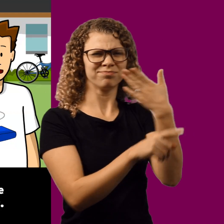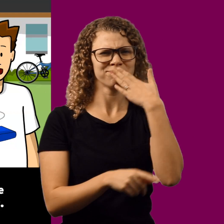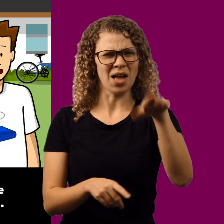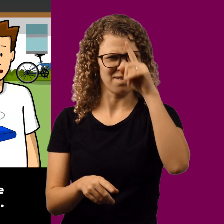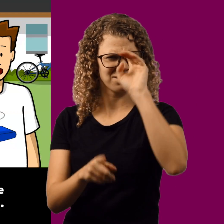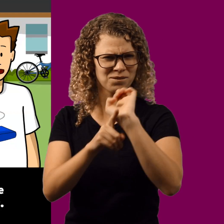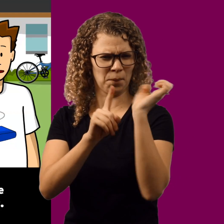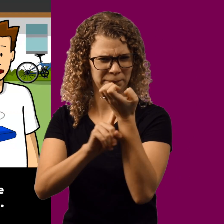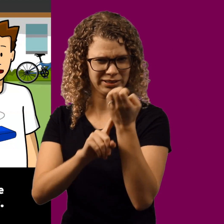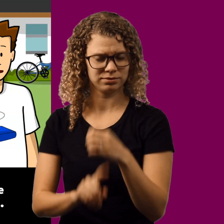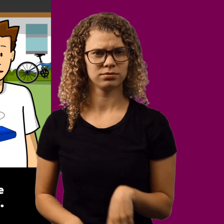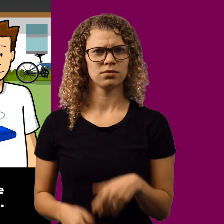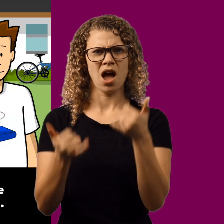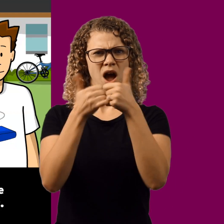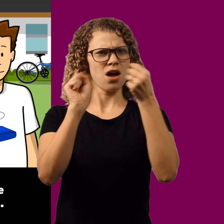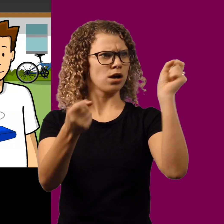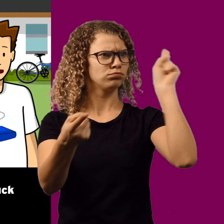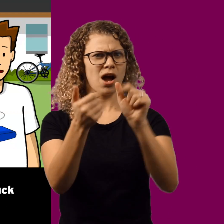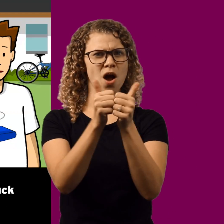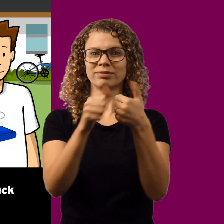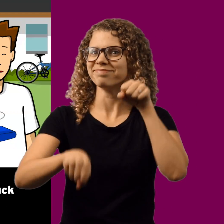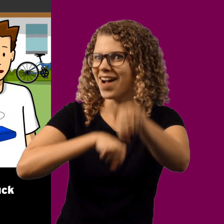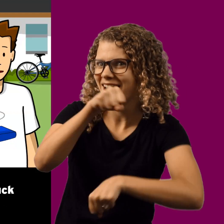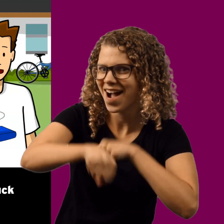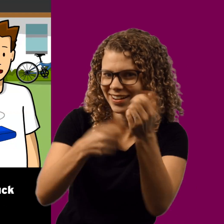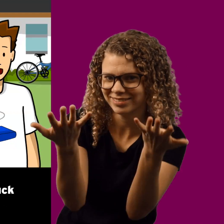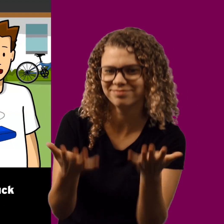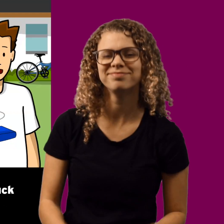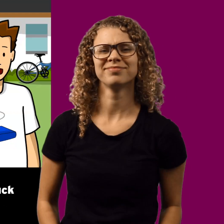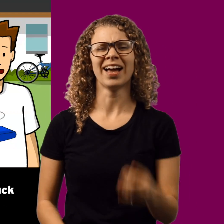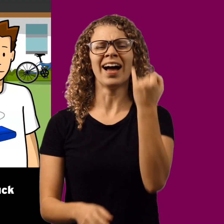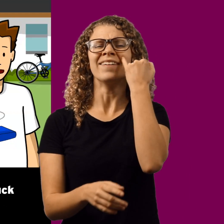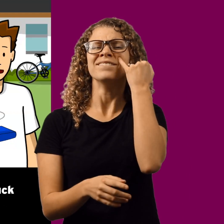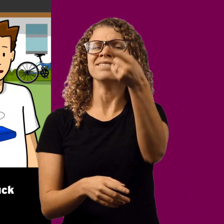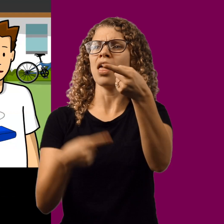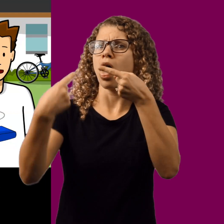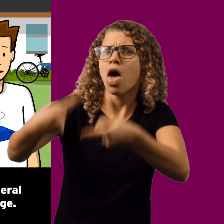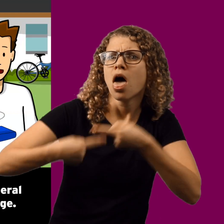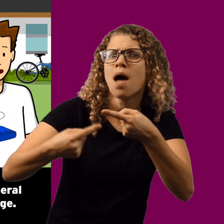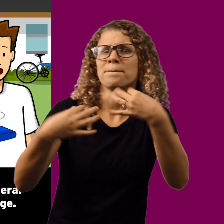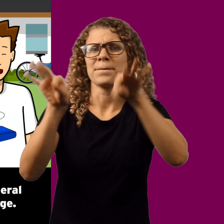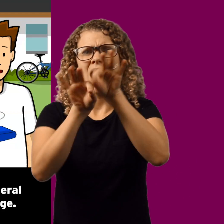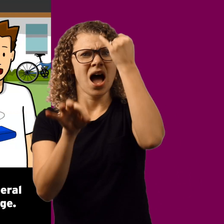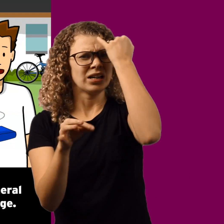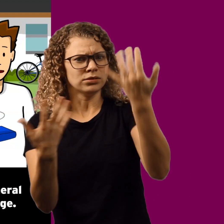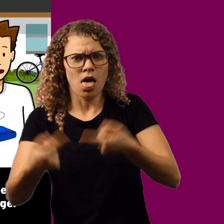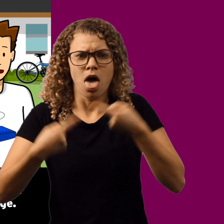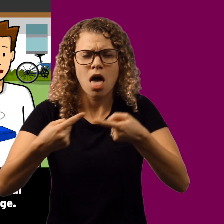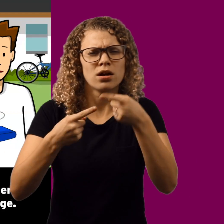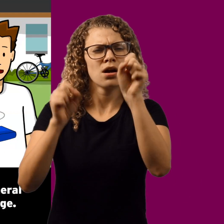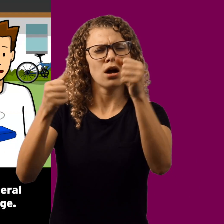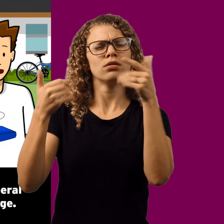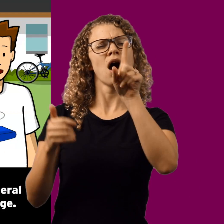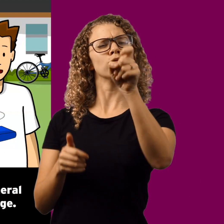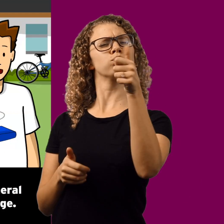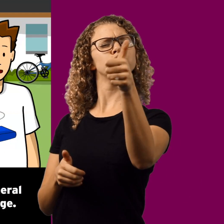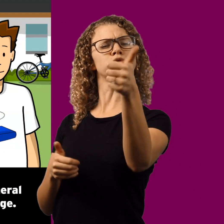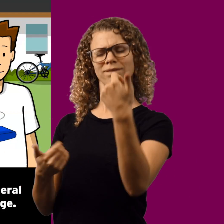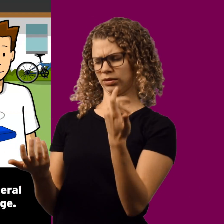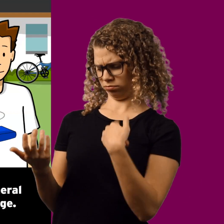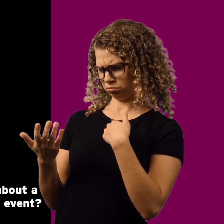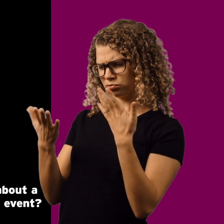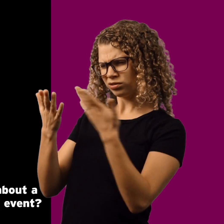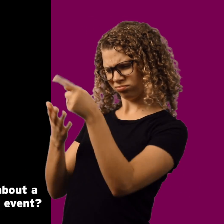Yes, and riding your bike is a good way to do that. Anyway, if you're ever stuck on finding a main idea, it helps to ask yourself general questions about the